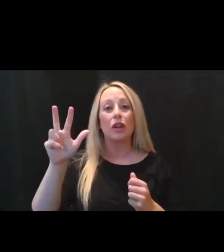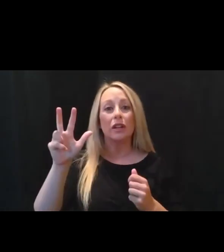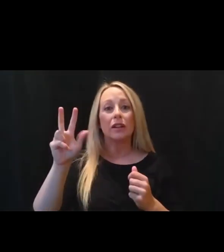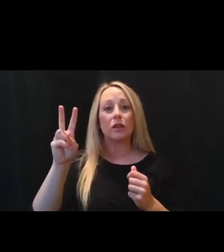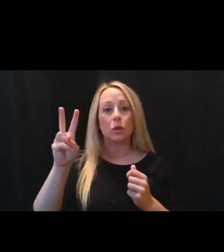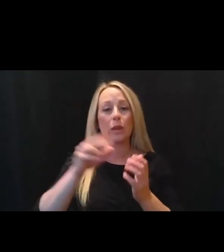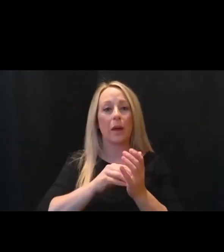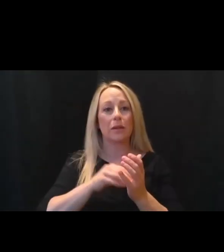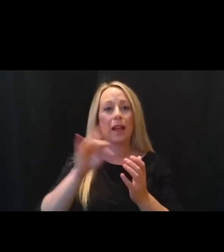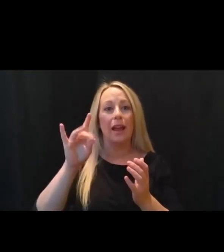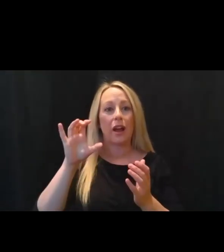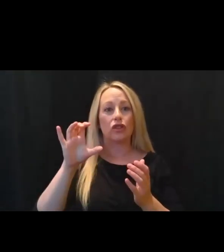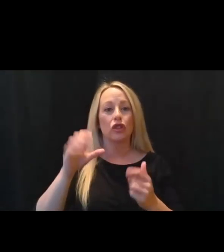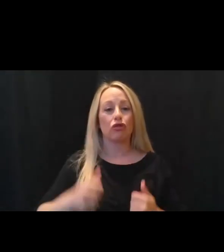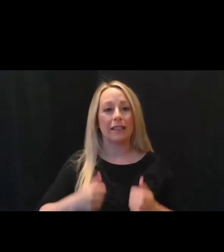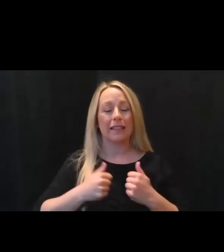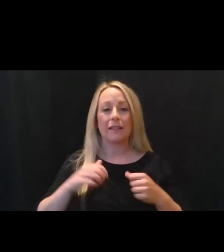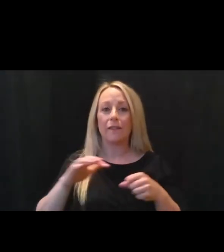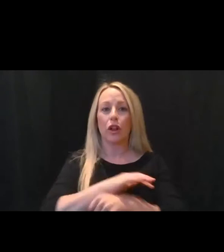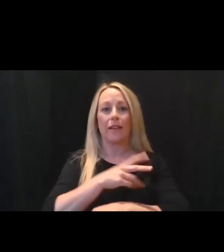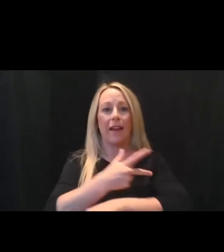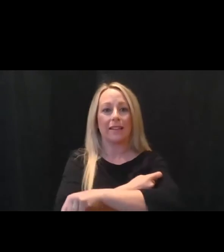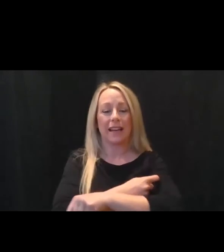32,800 residents fully vaccinated.